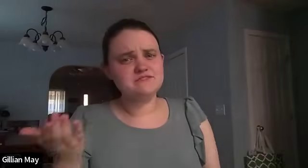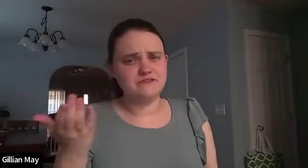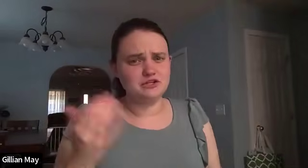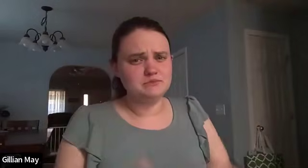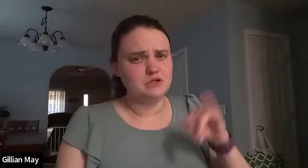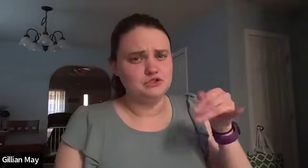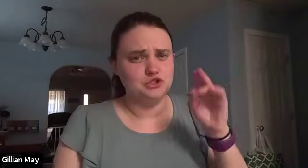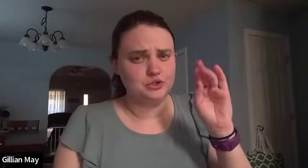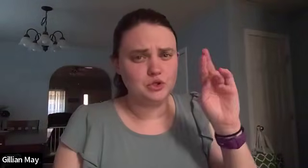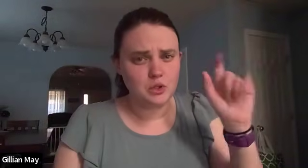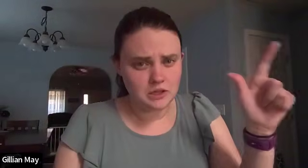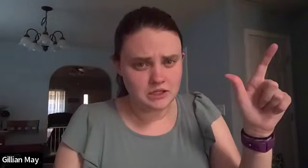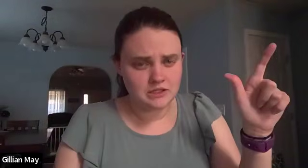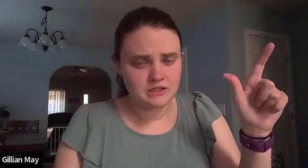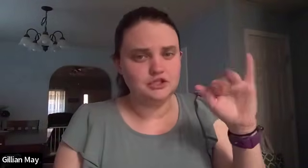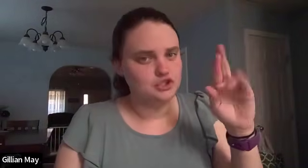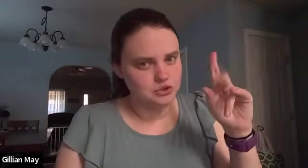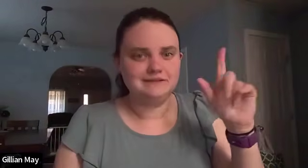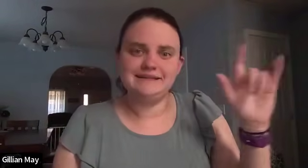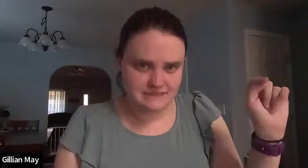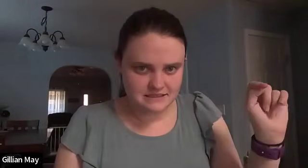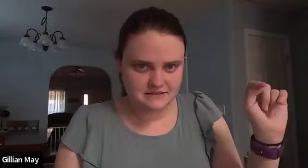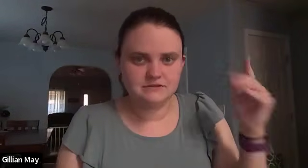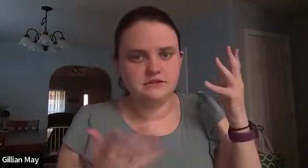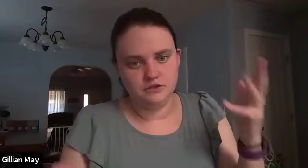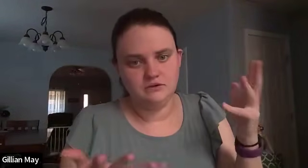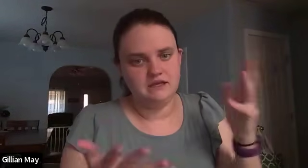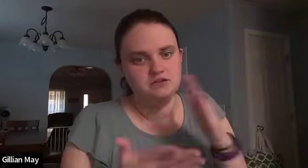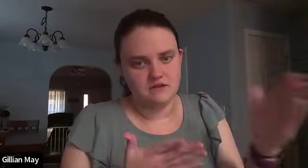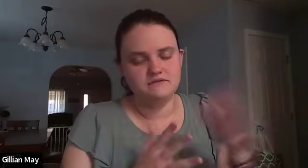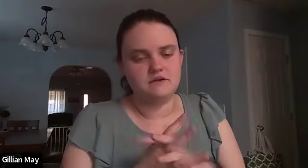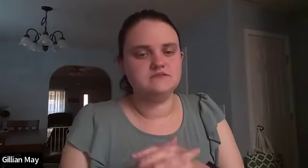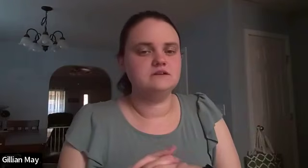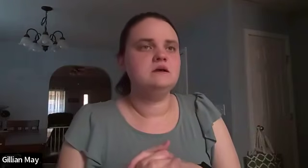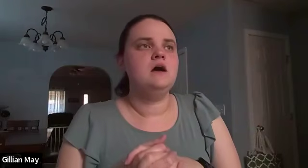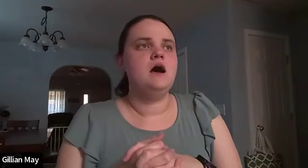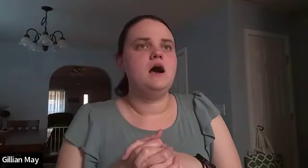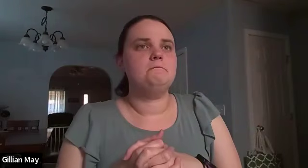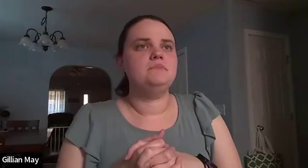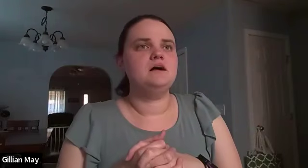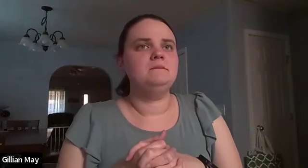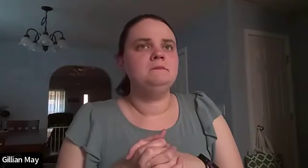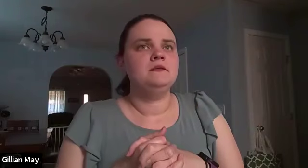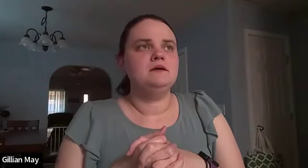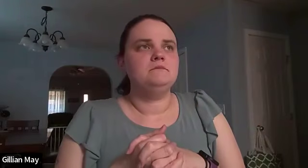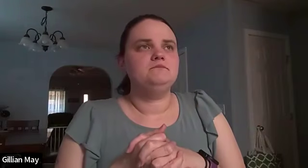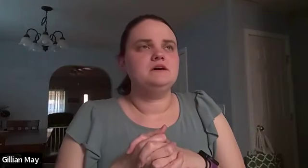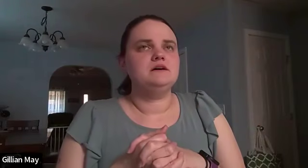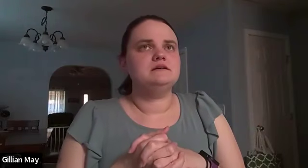always fingerspell journal, like journalist. You can do that if all else fails. But